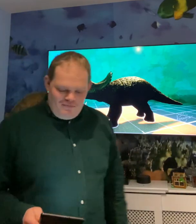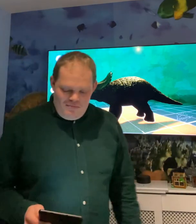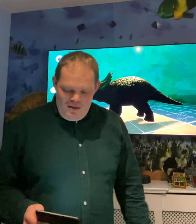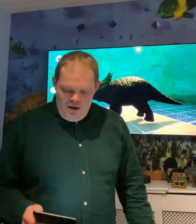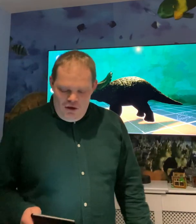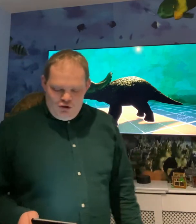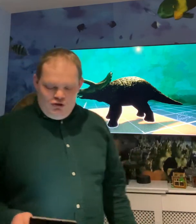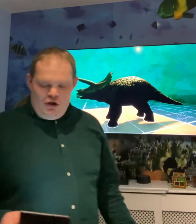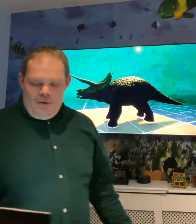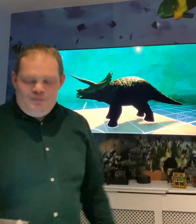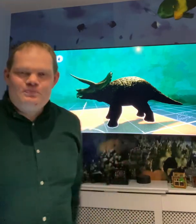So,